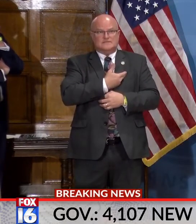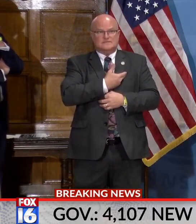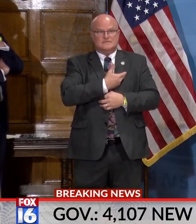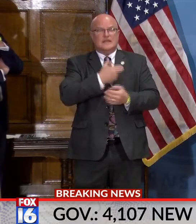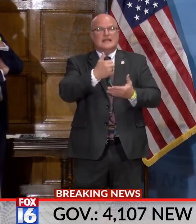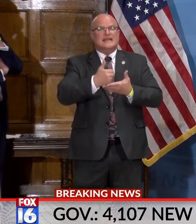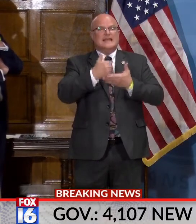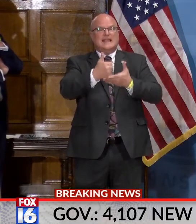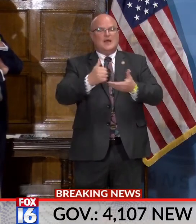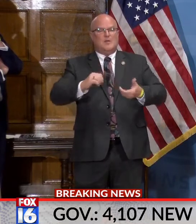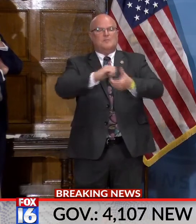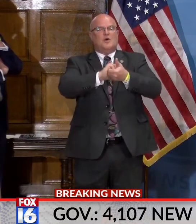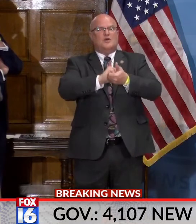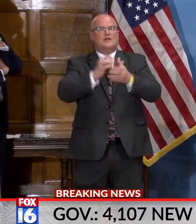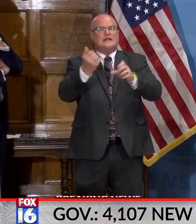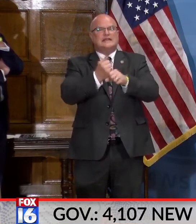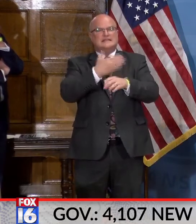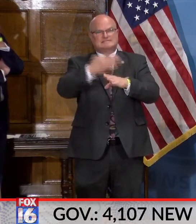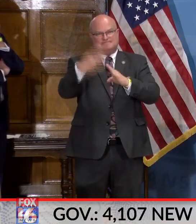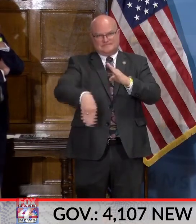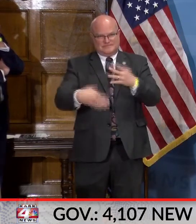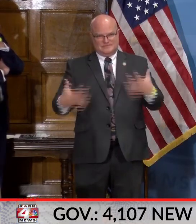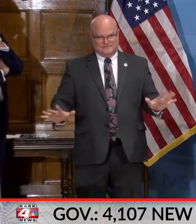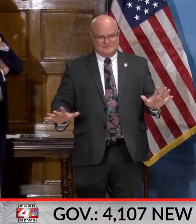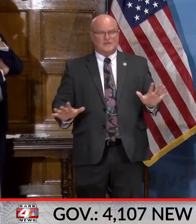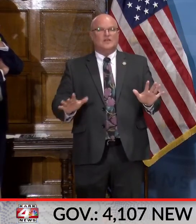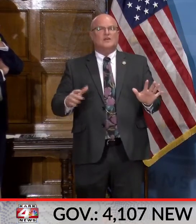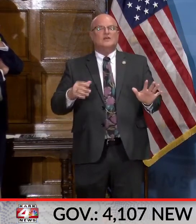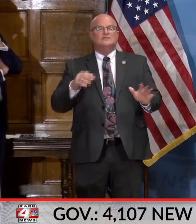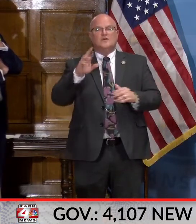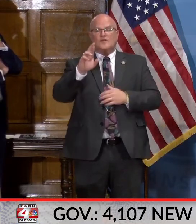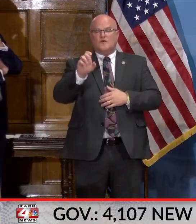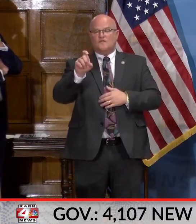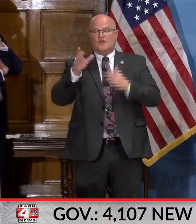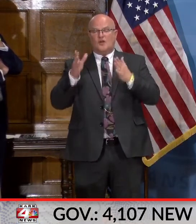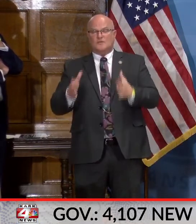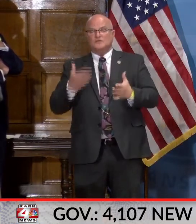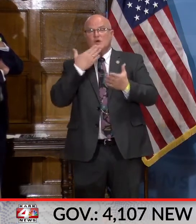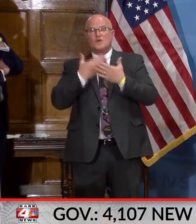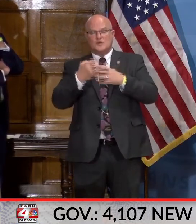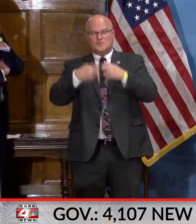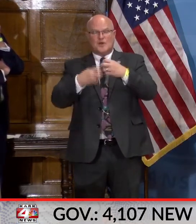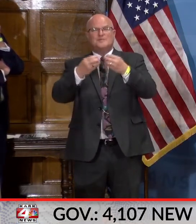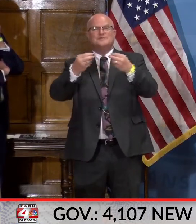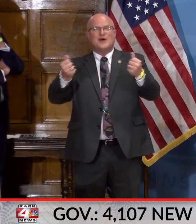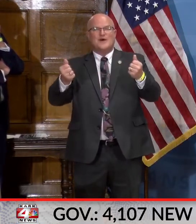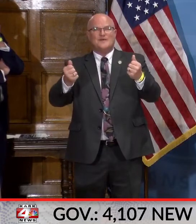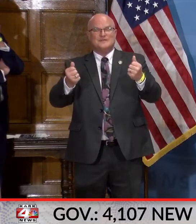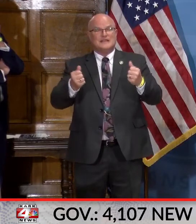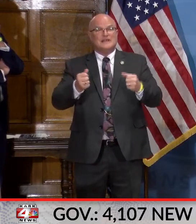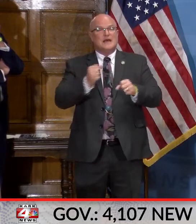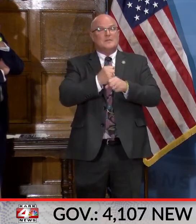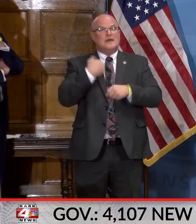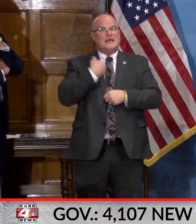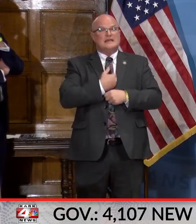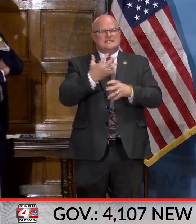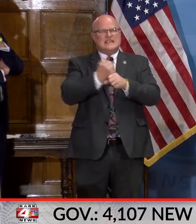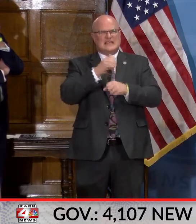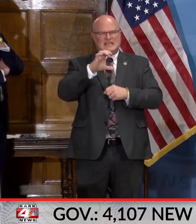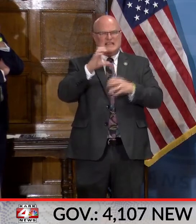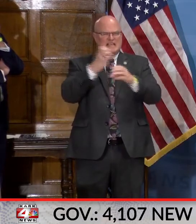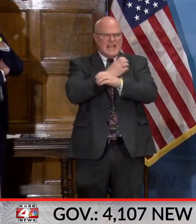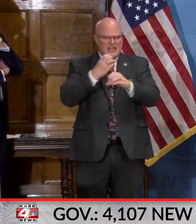help partner with them to get it done quickly. So pharmacists are good problem solvers. They make us take, calculus